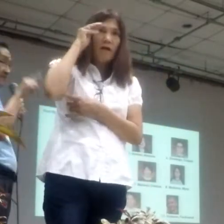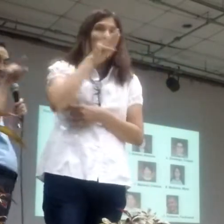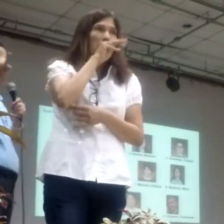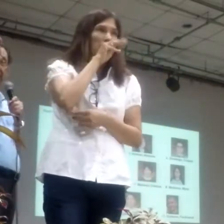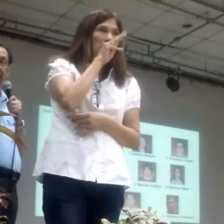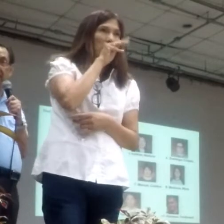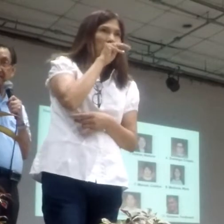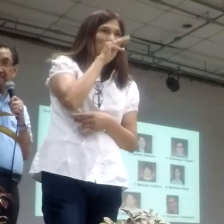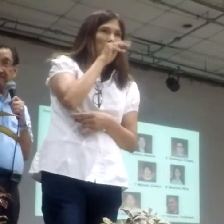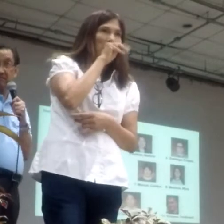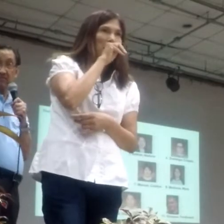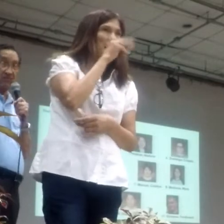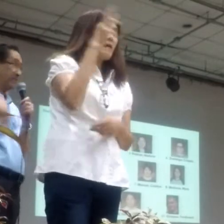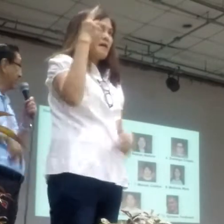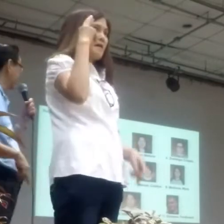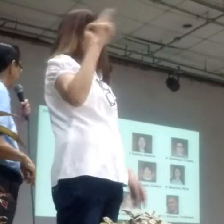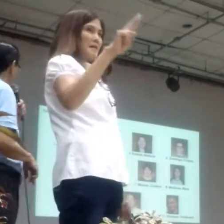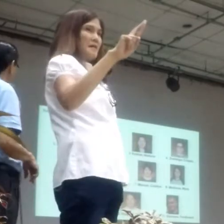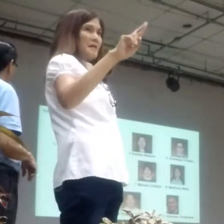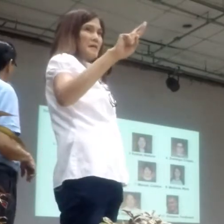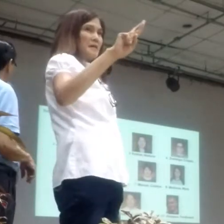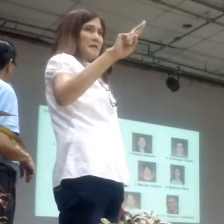Richard.